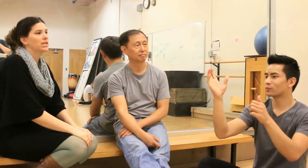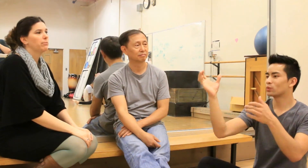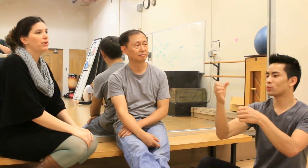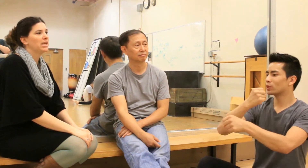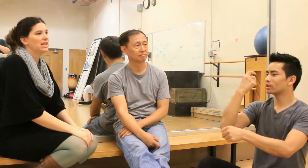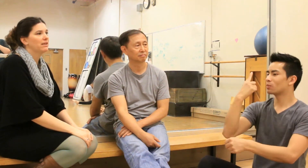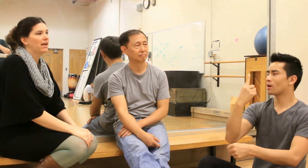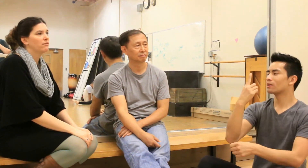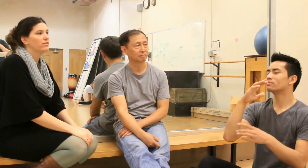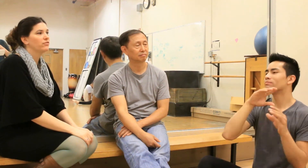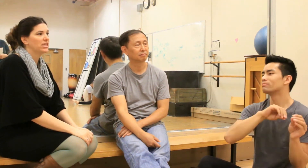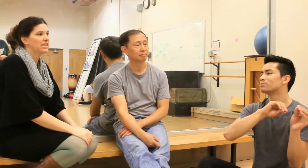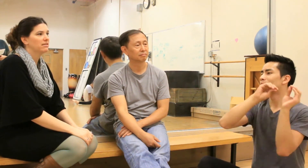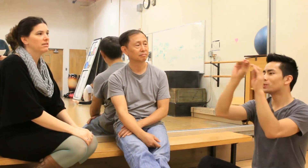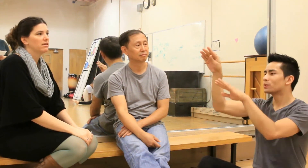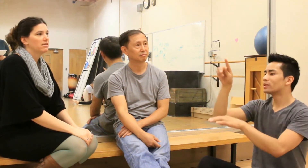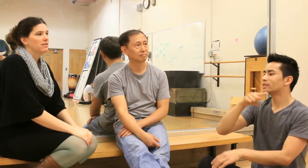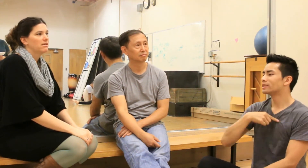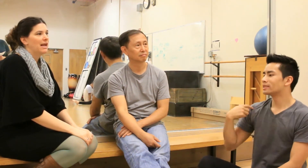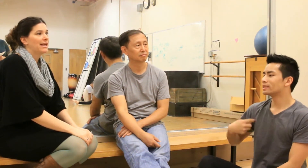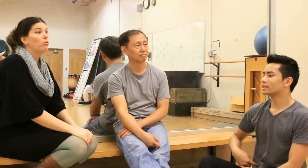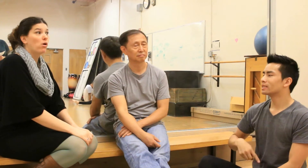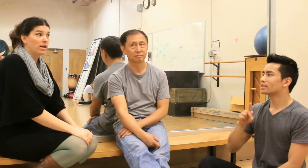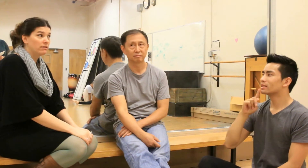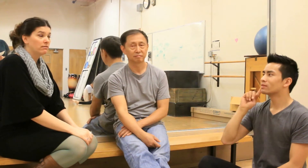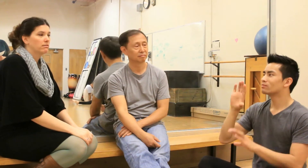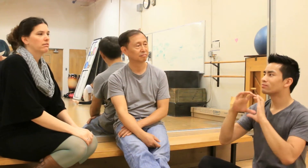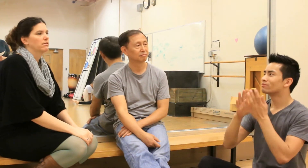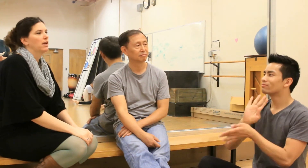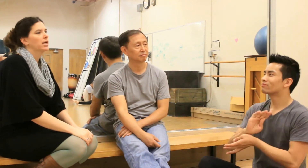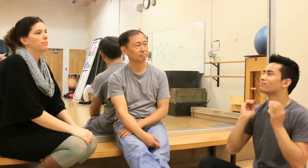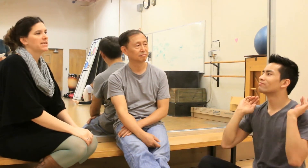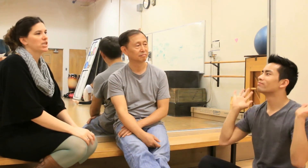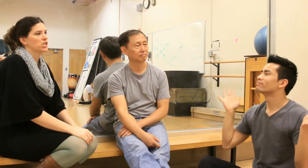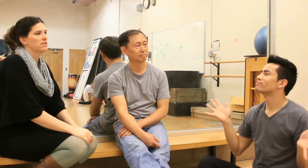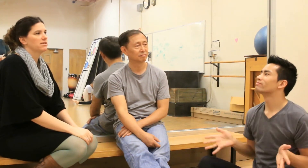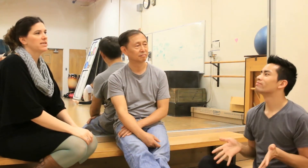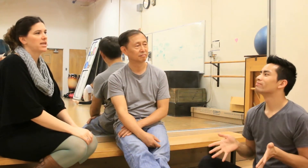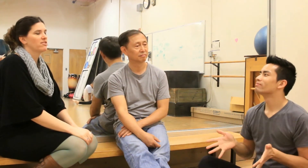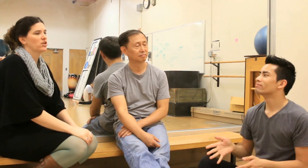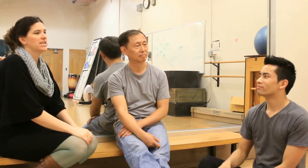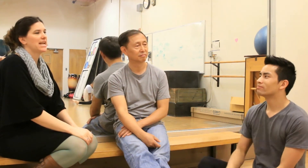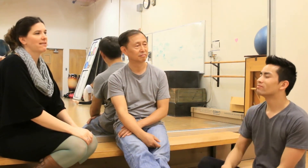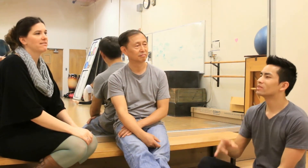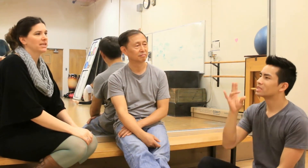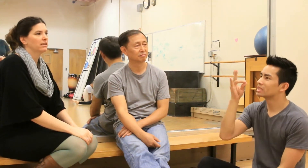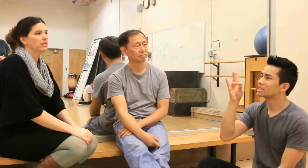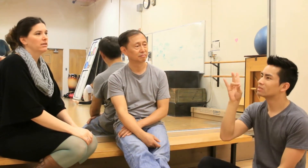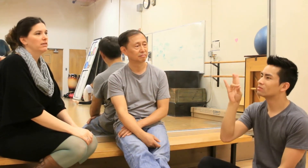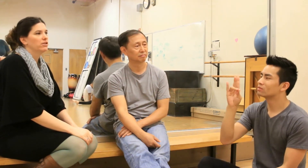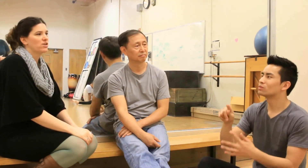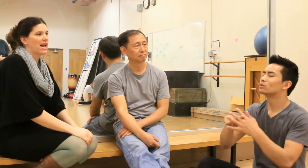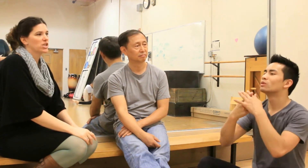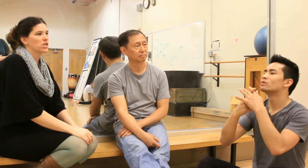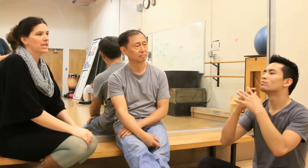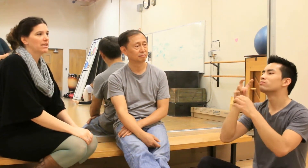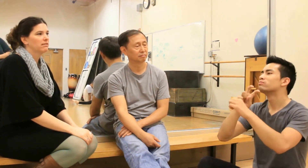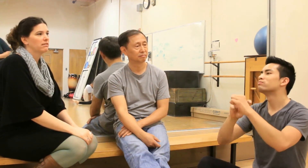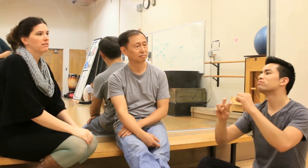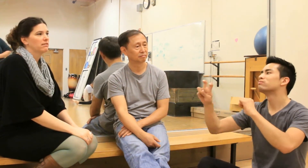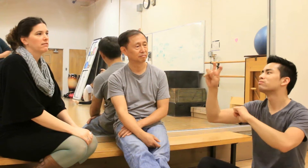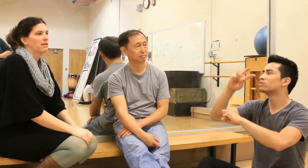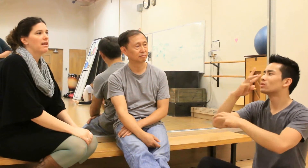I started competing at 15, and I won a competition, and then I started dancing